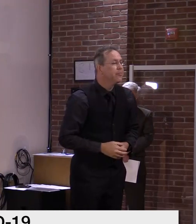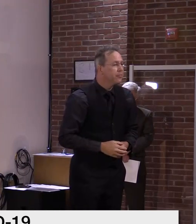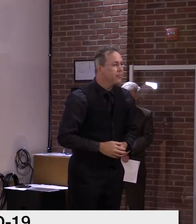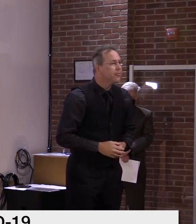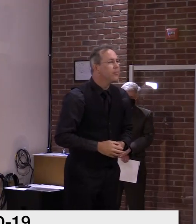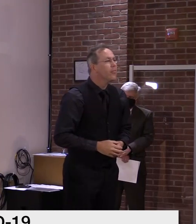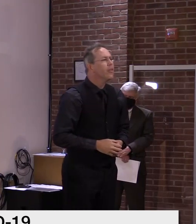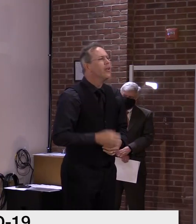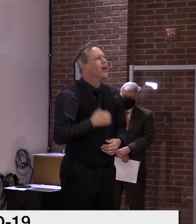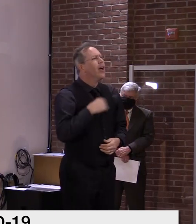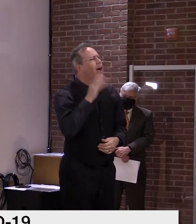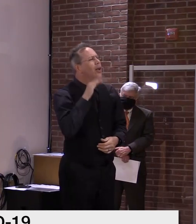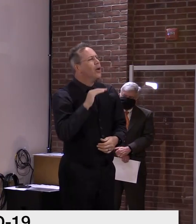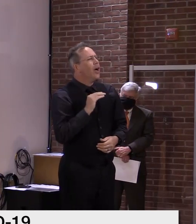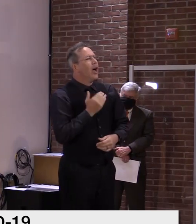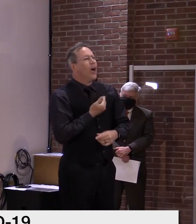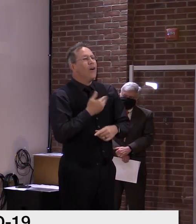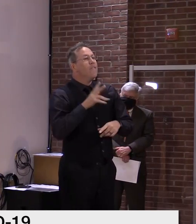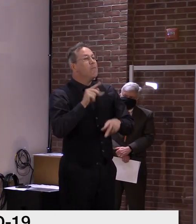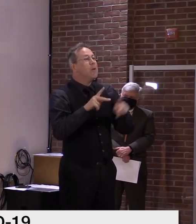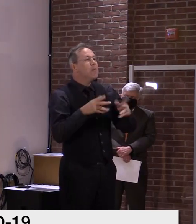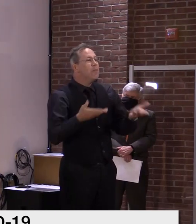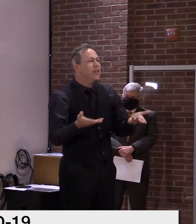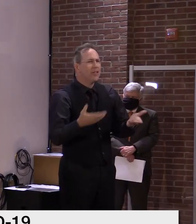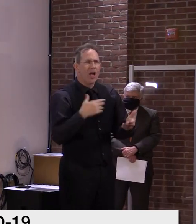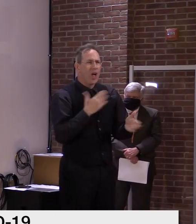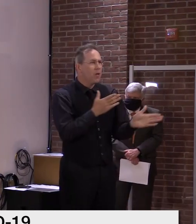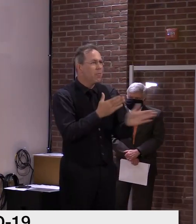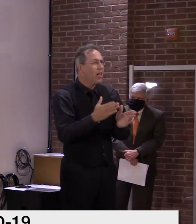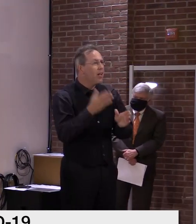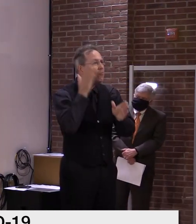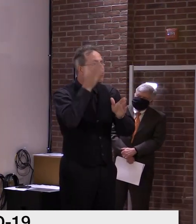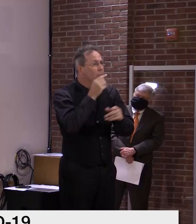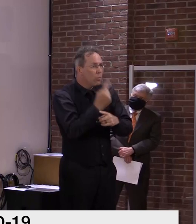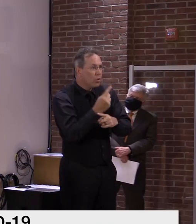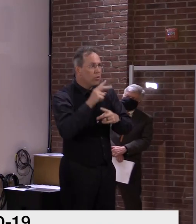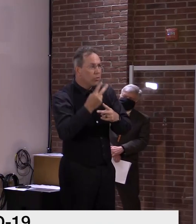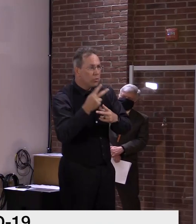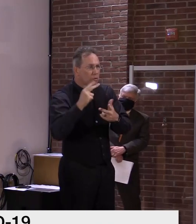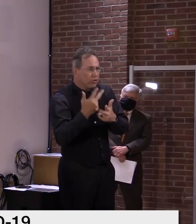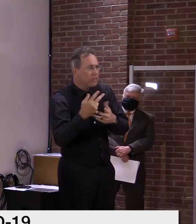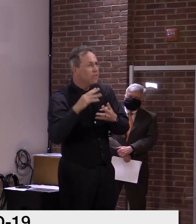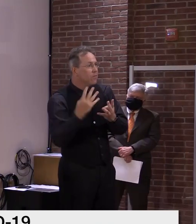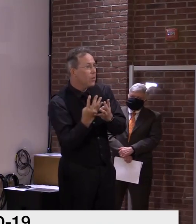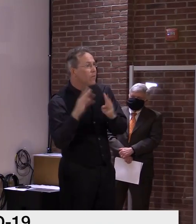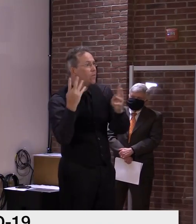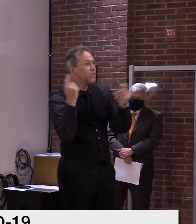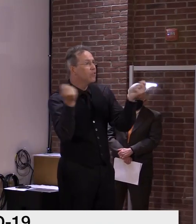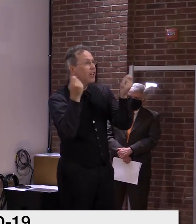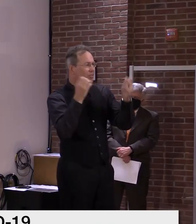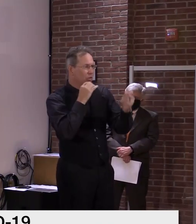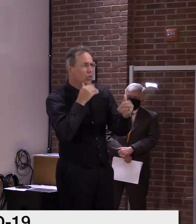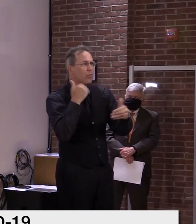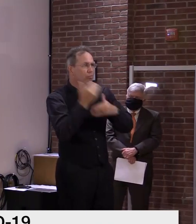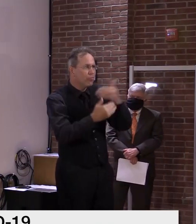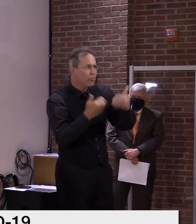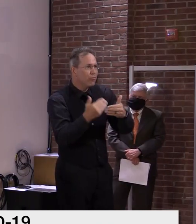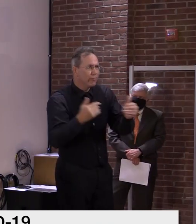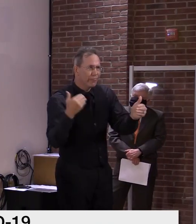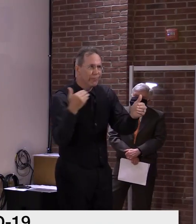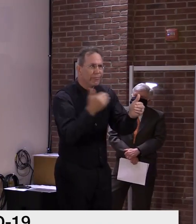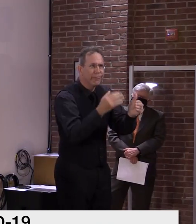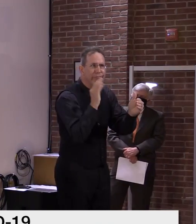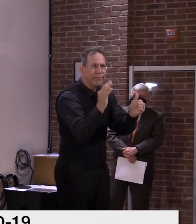Vermont Forward plan is tied to vaccination rates, and given how effective we've been and